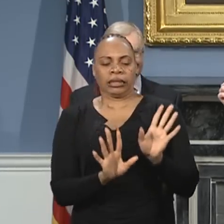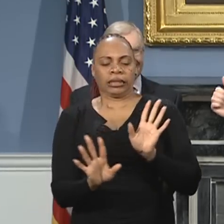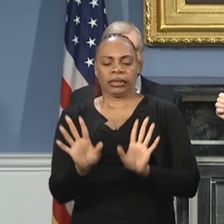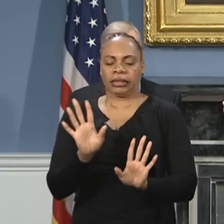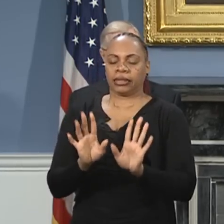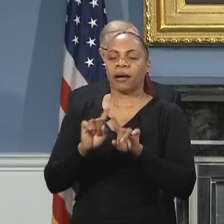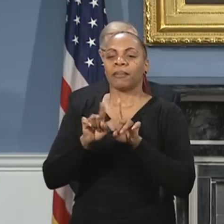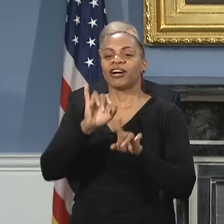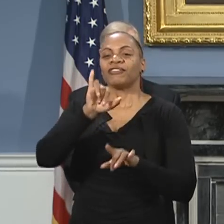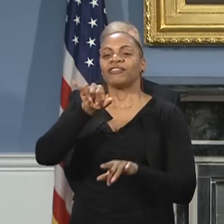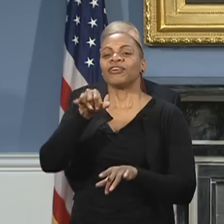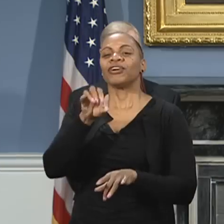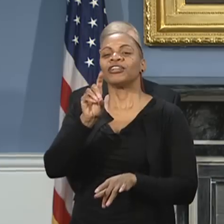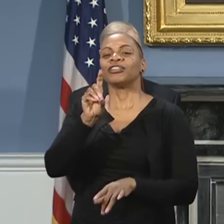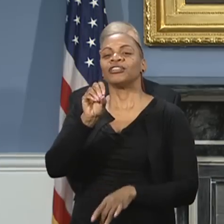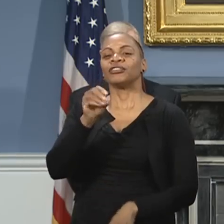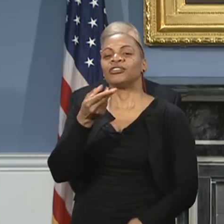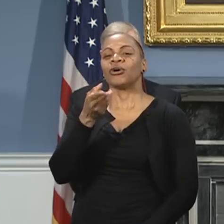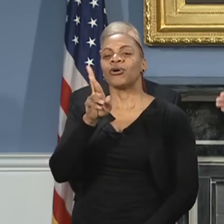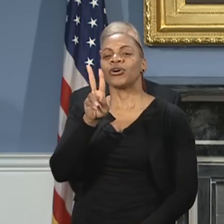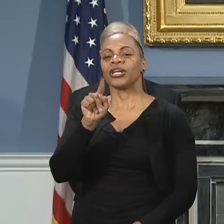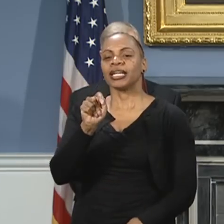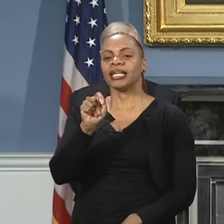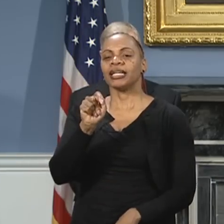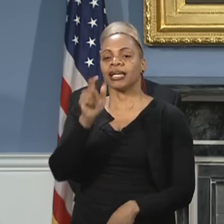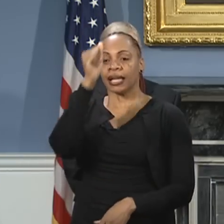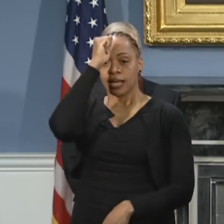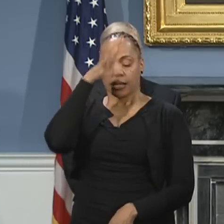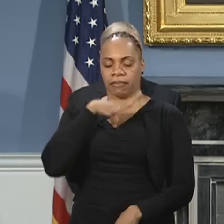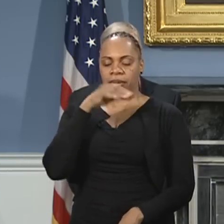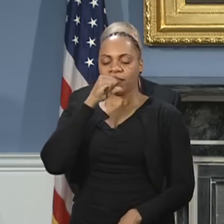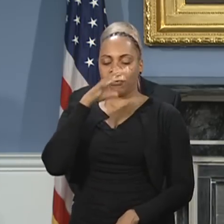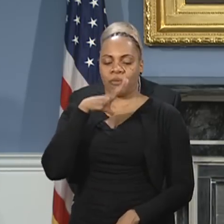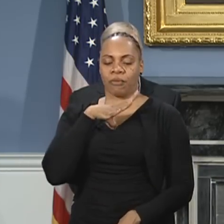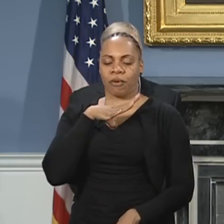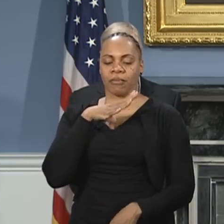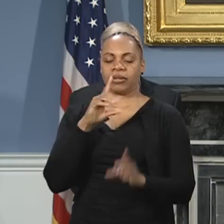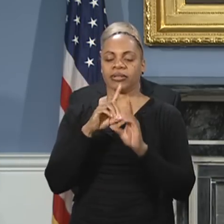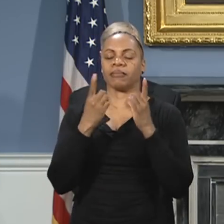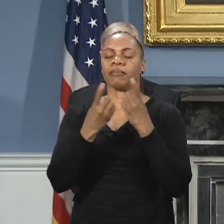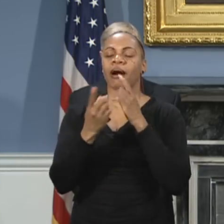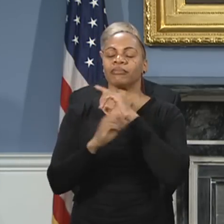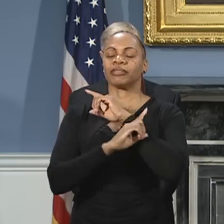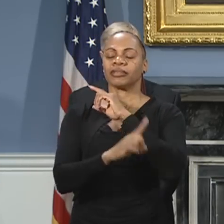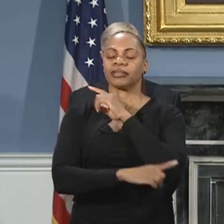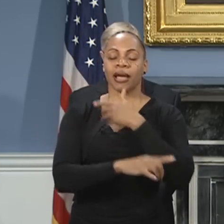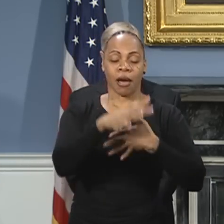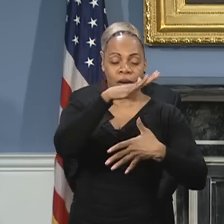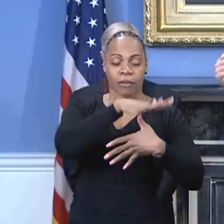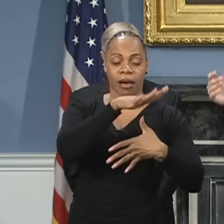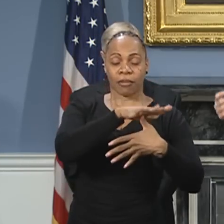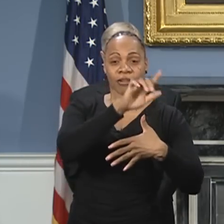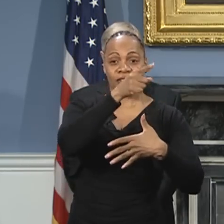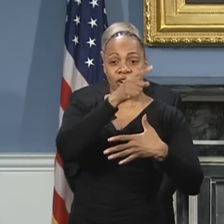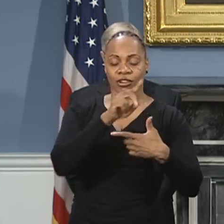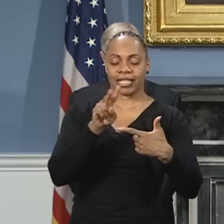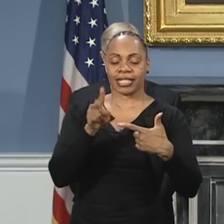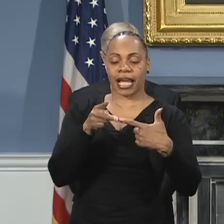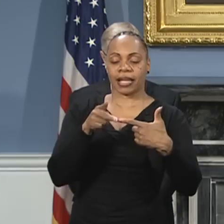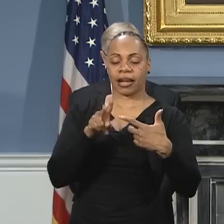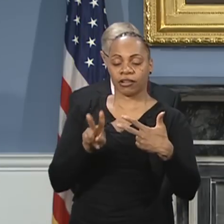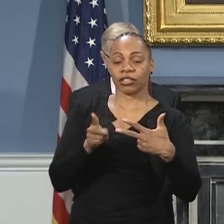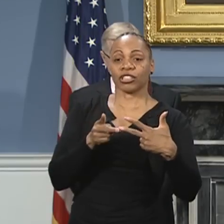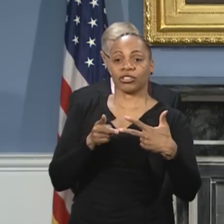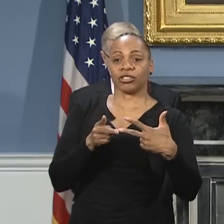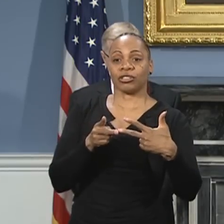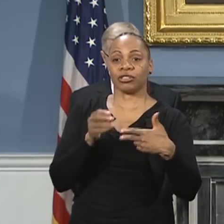for John Doherty and the men and women of the sanitation department, they have to go primary streets first. Then they work towards the secondary. Then they work towards the tertiary. They bring in the outside equipment to